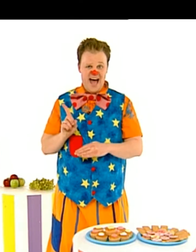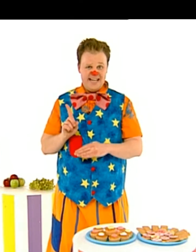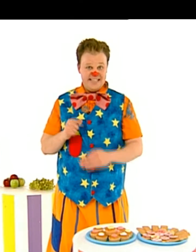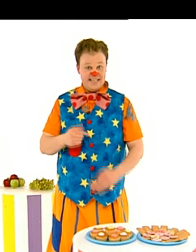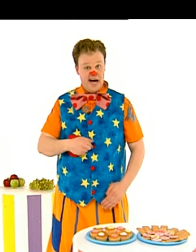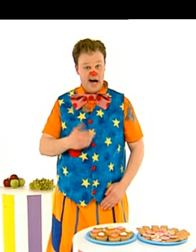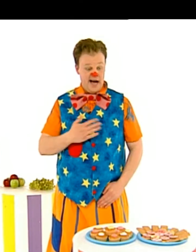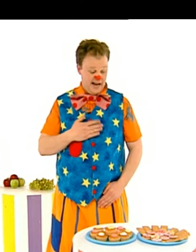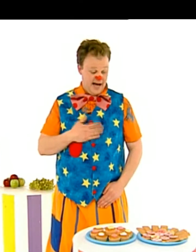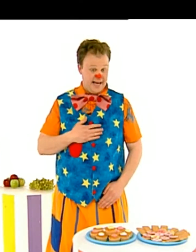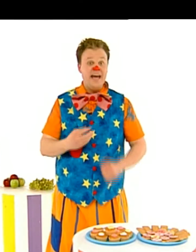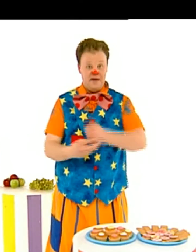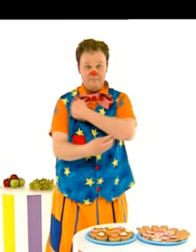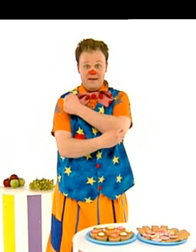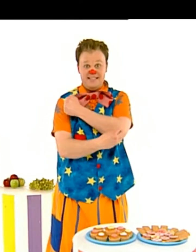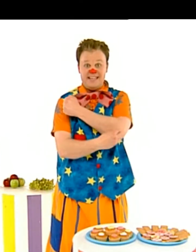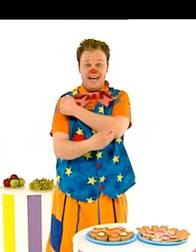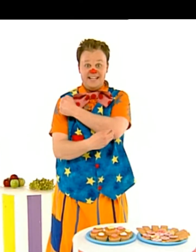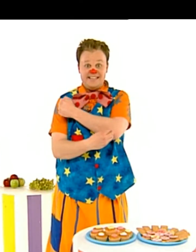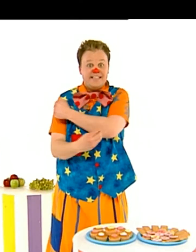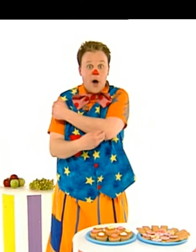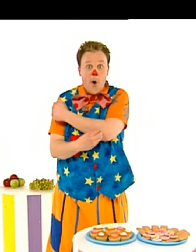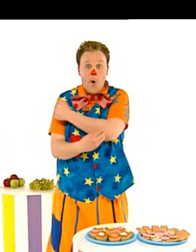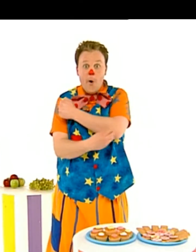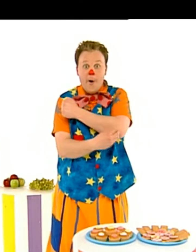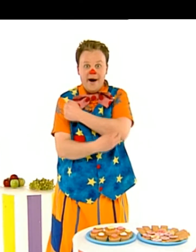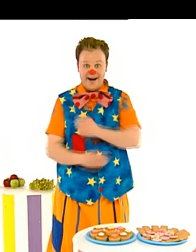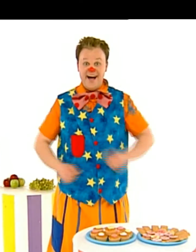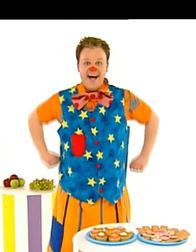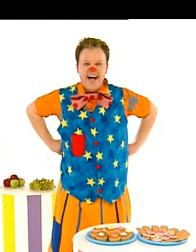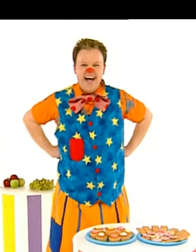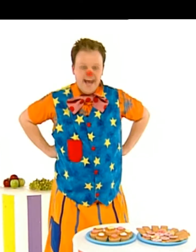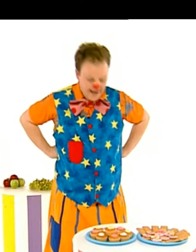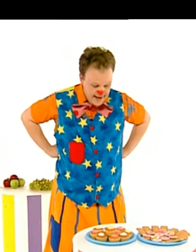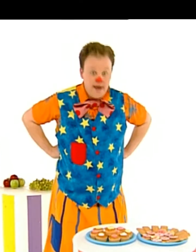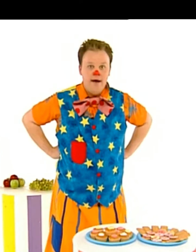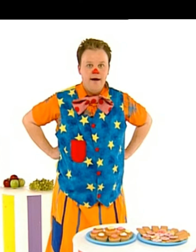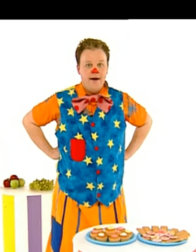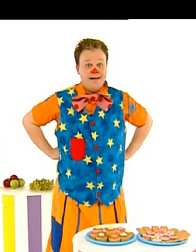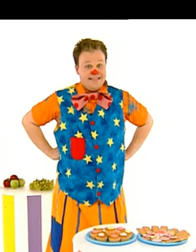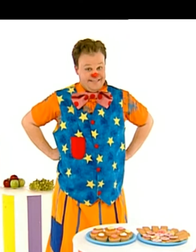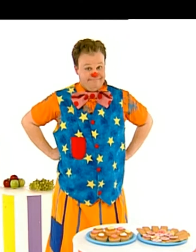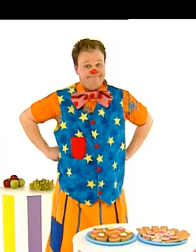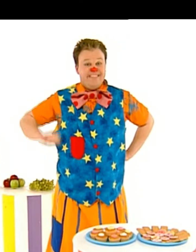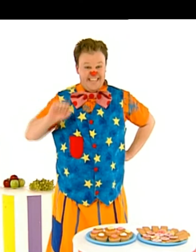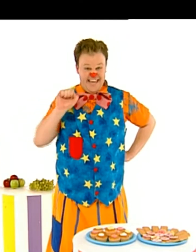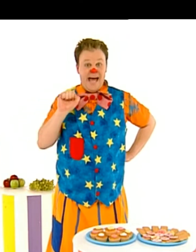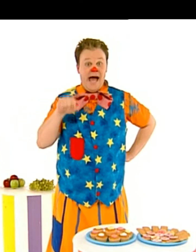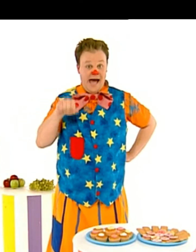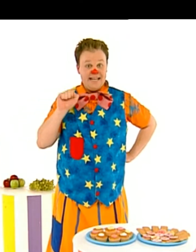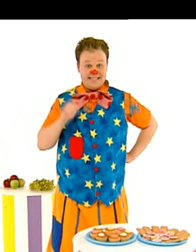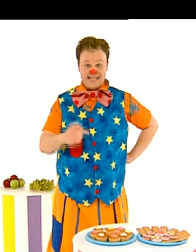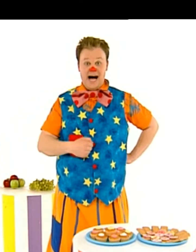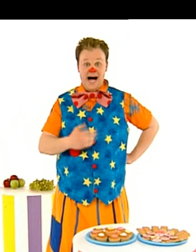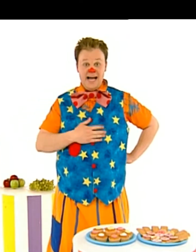And I like biscuits. You like both, Mr. Tumble? Yes, I